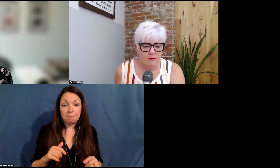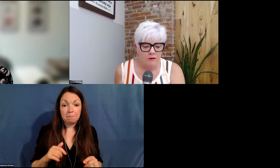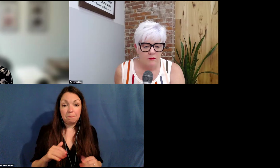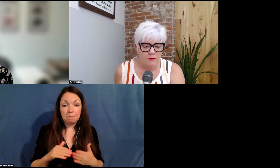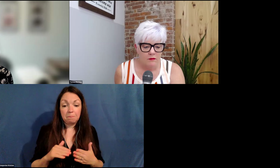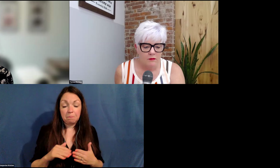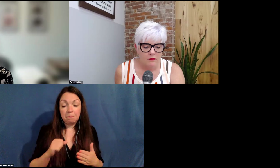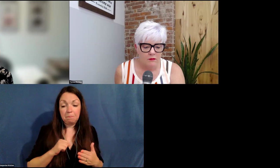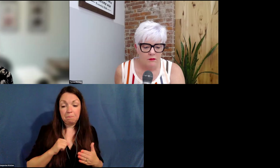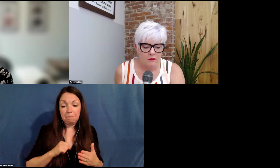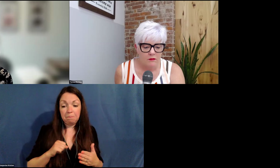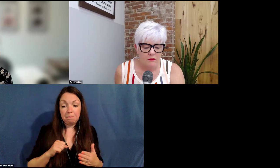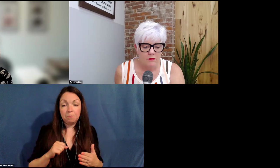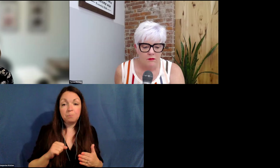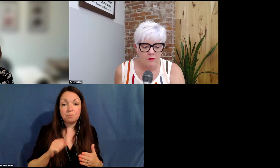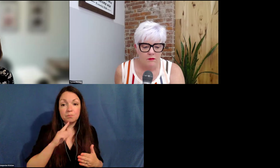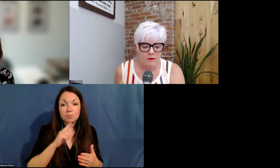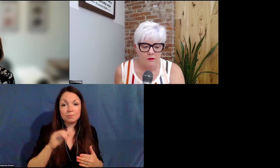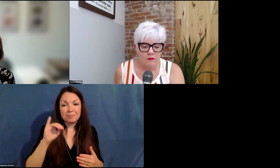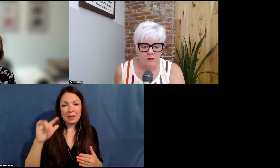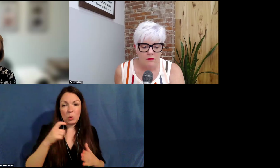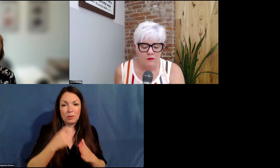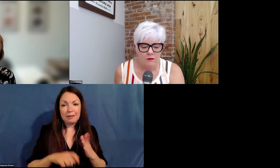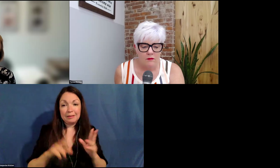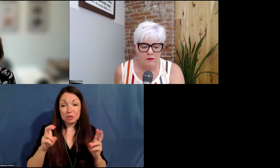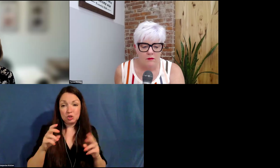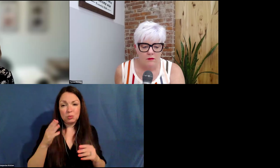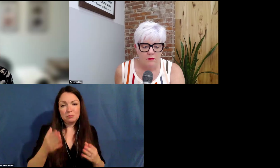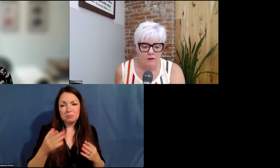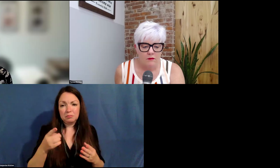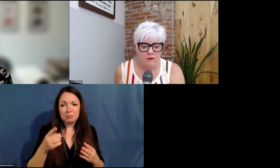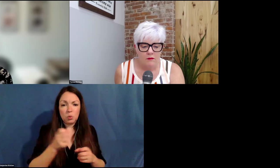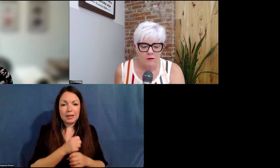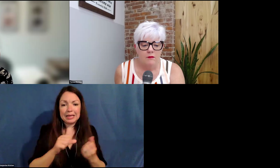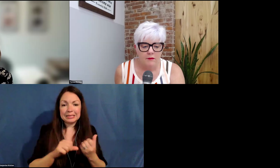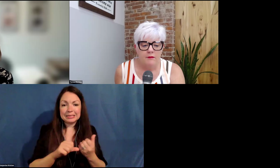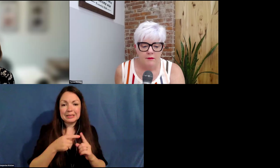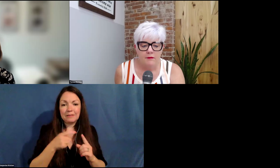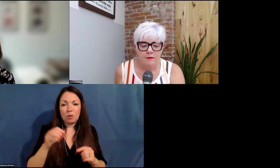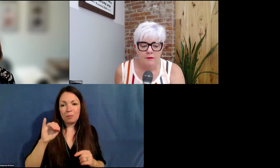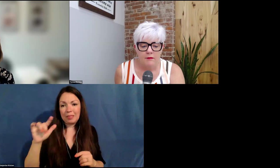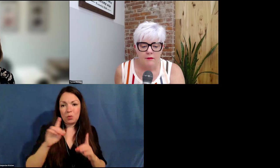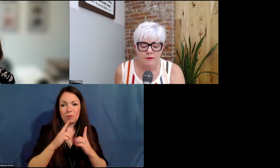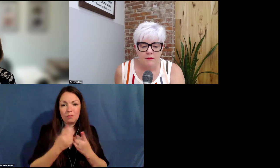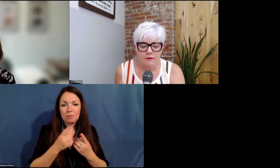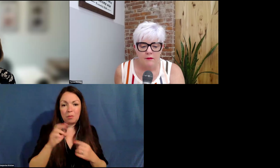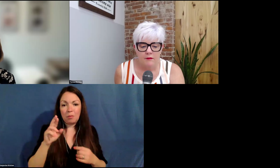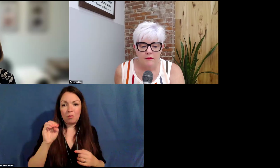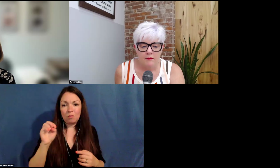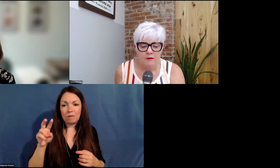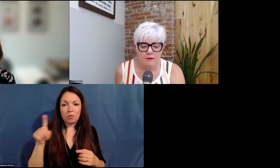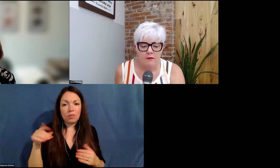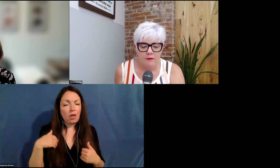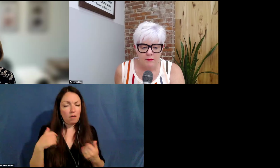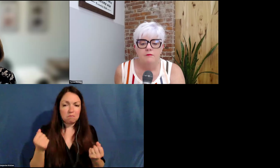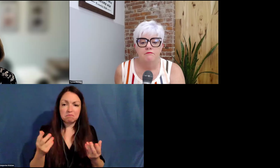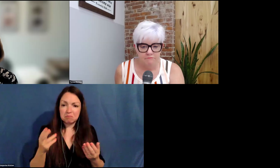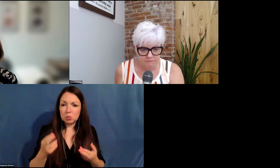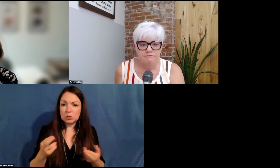excuse me, then really it's an Illinois tax issue, and you may be able to get assistance from the Illinois Department of Revenue too. They have a number of resources on their